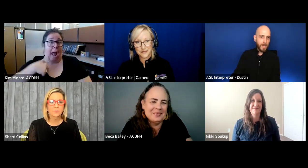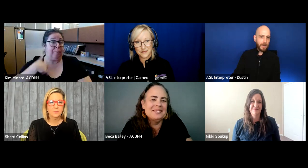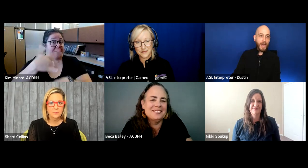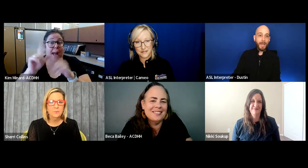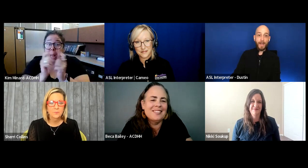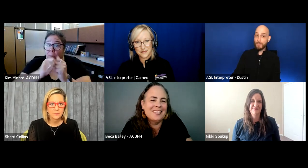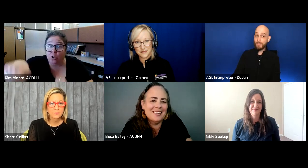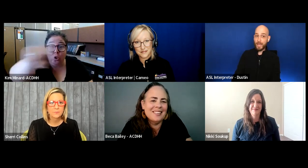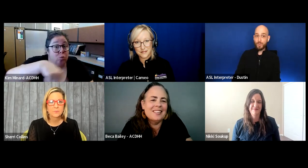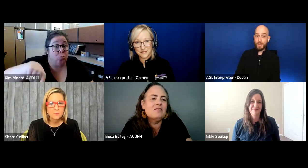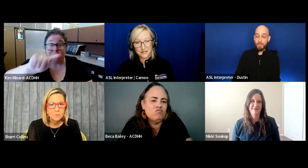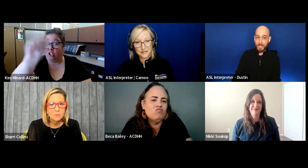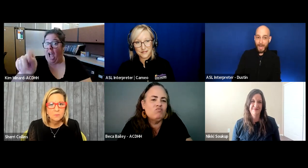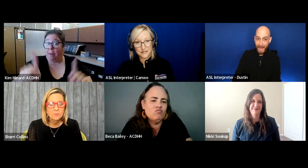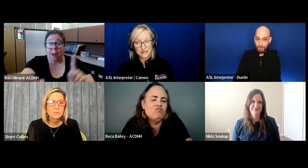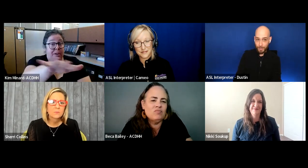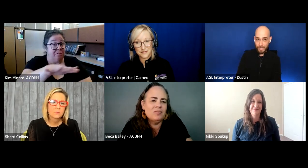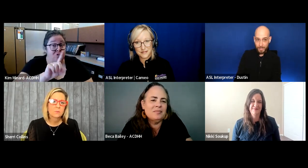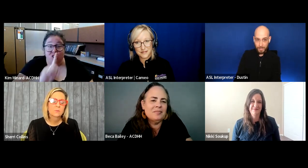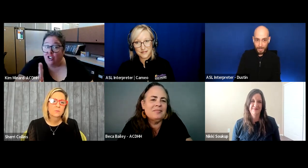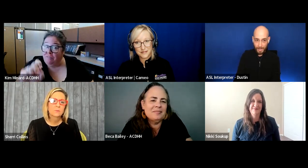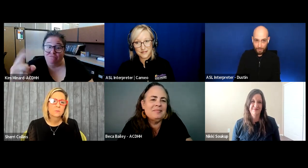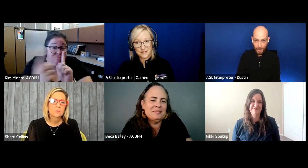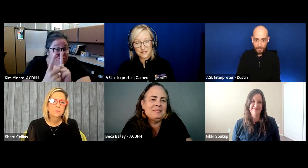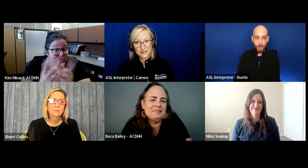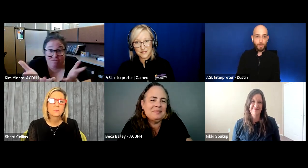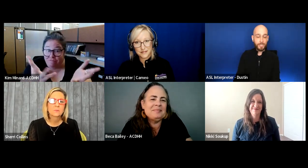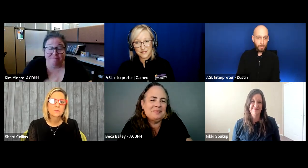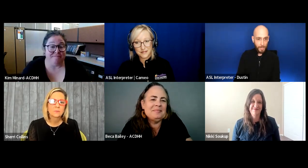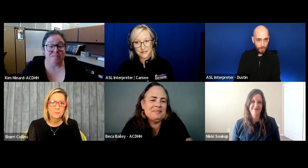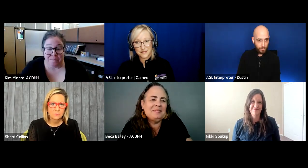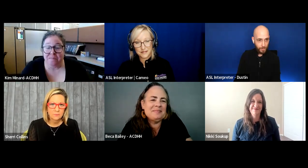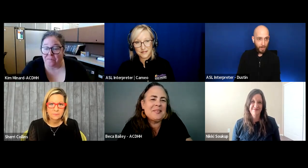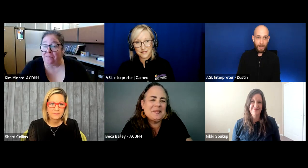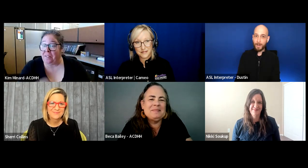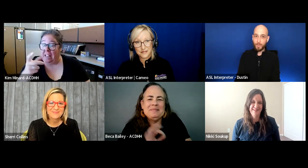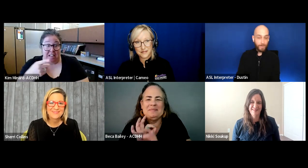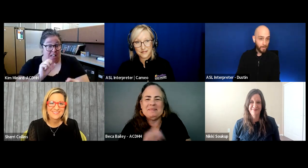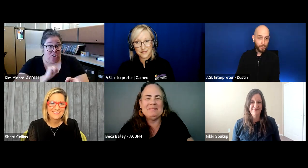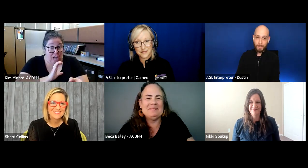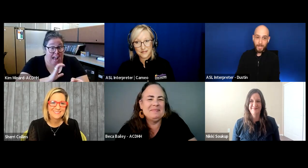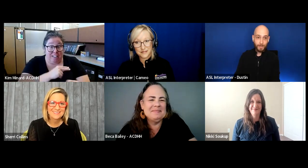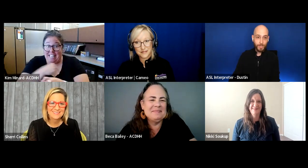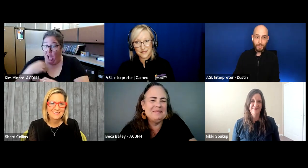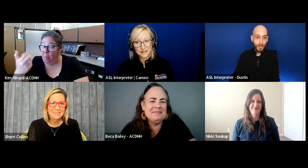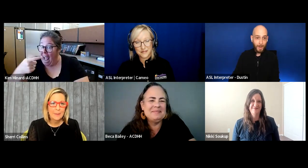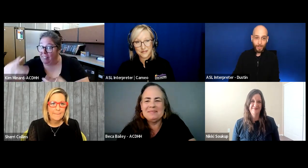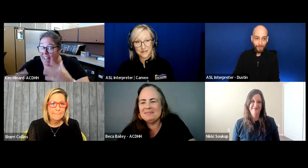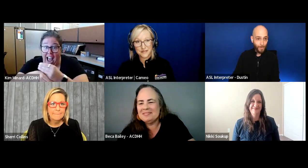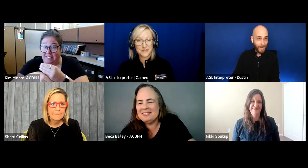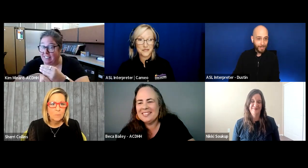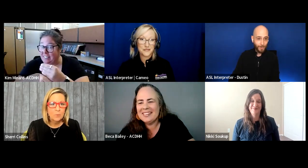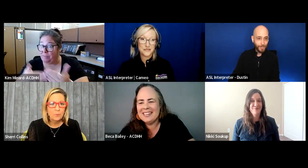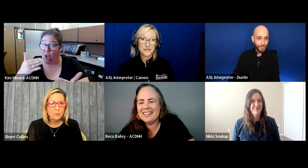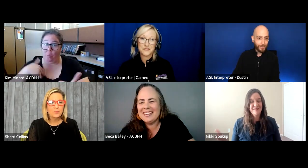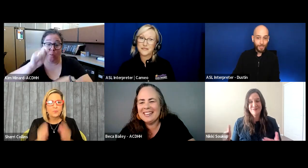This is Kim. And I'm available the Monday after that Sunday event. I'll still be in Tucson, and I'll be available to meet with community